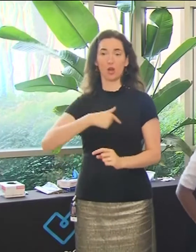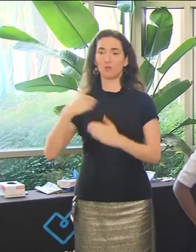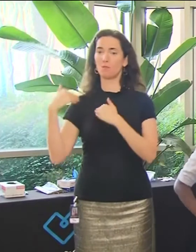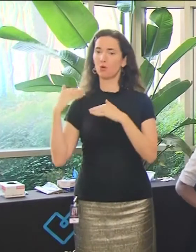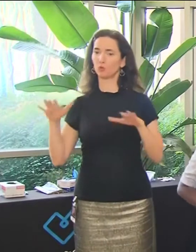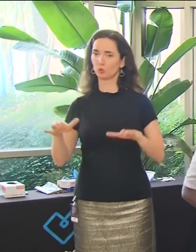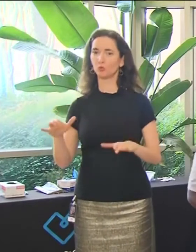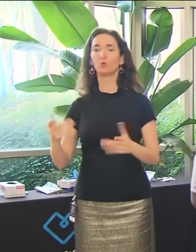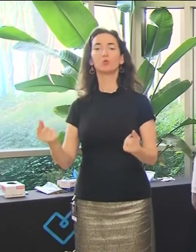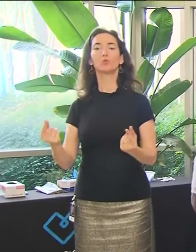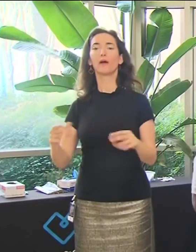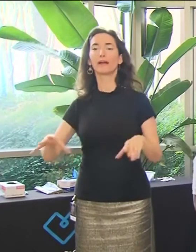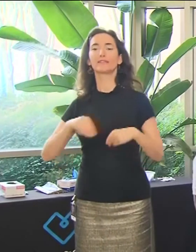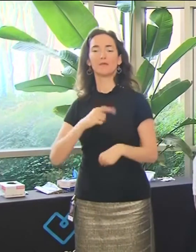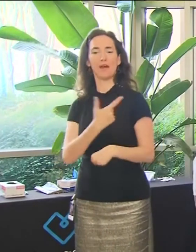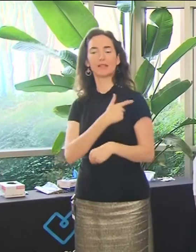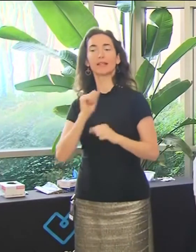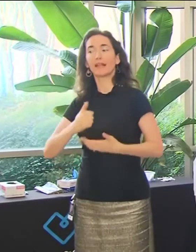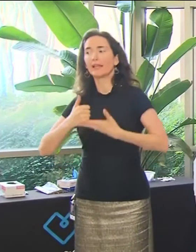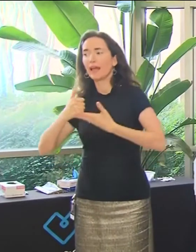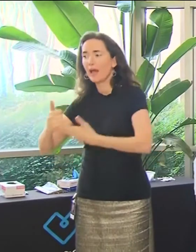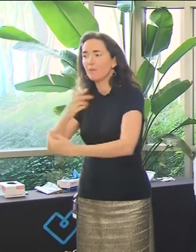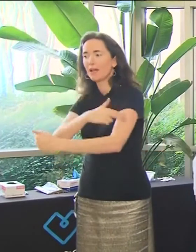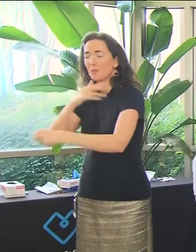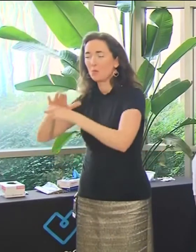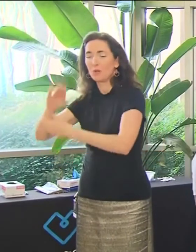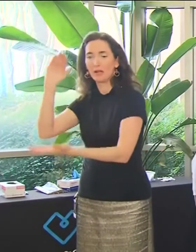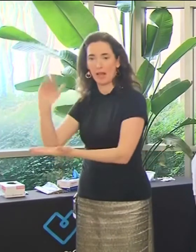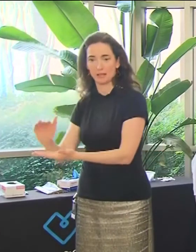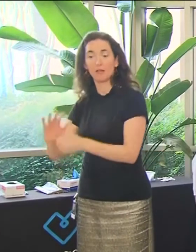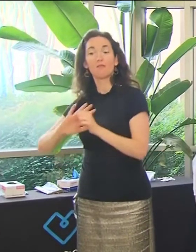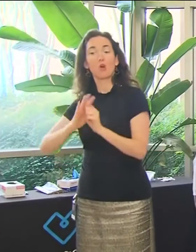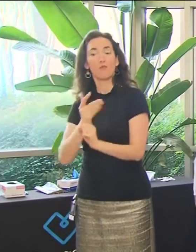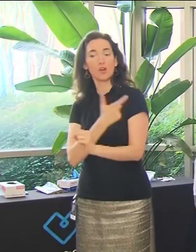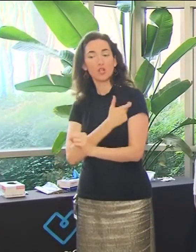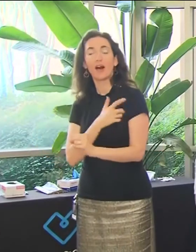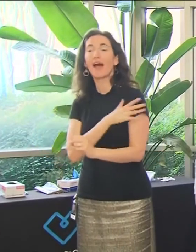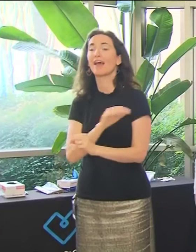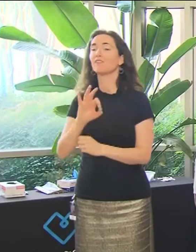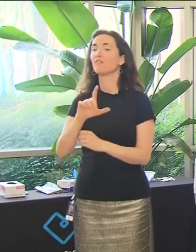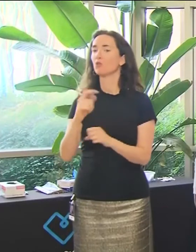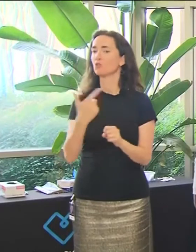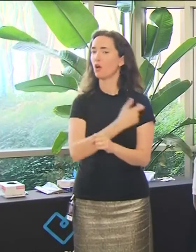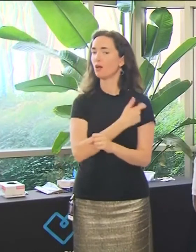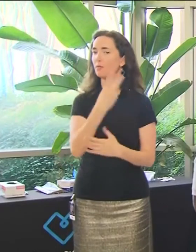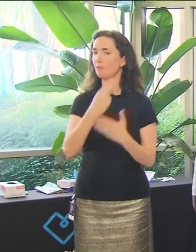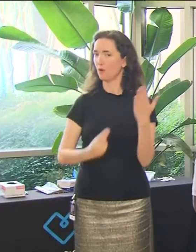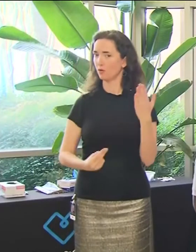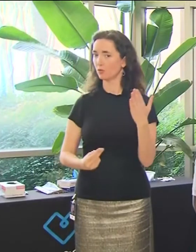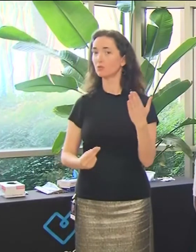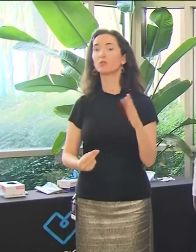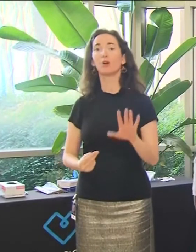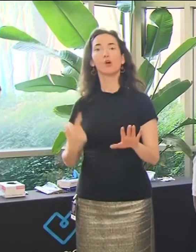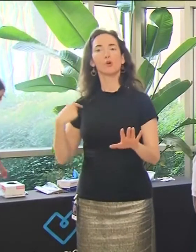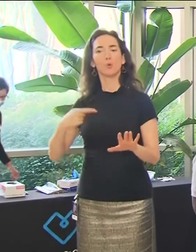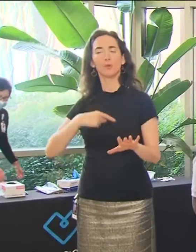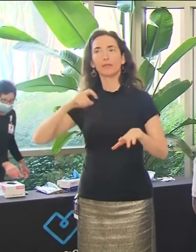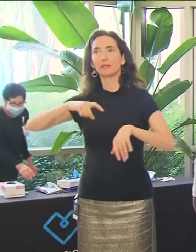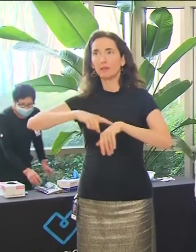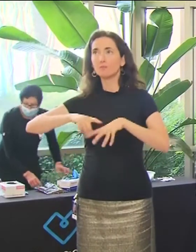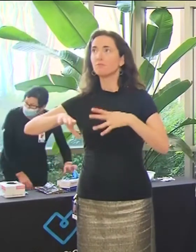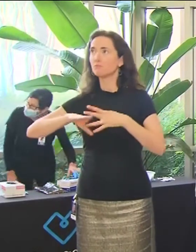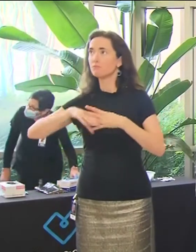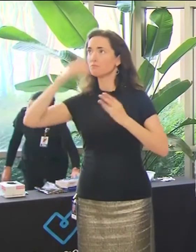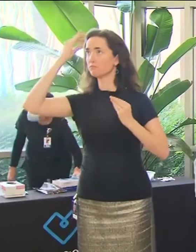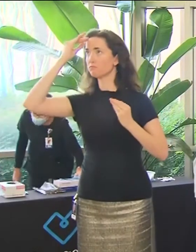And being vaccinated can help us to do that, both the COVID vaccine as well as the flu vaccine. And so we need to take time to make sure